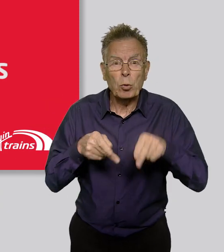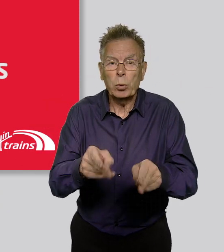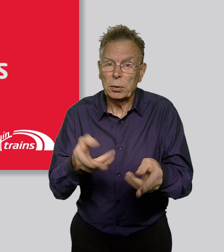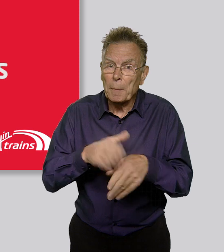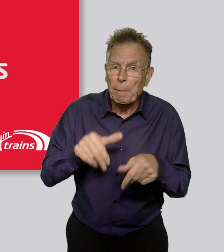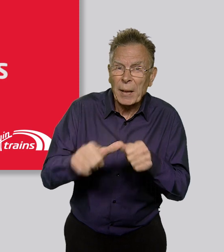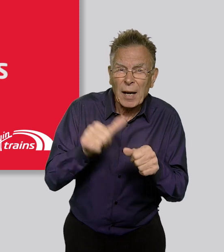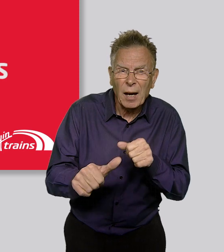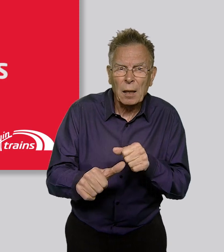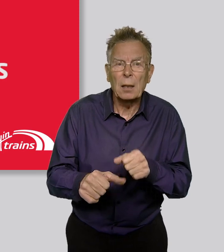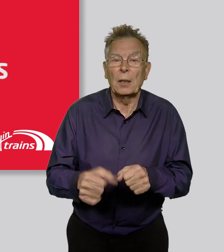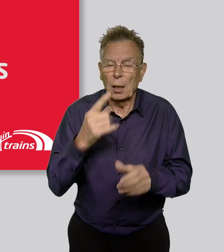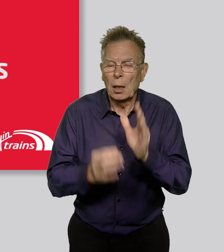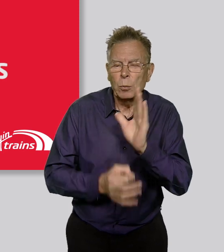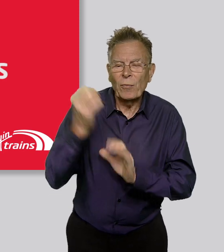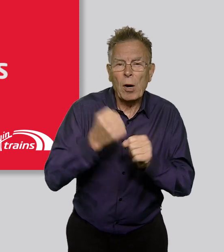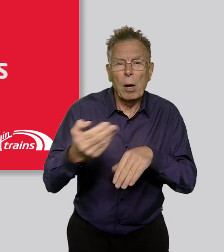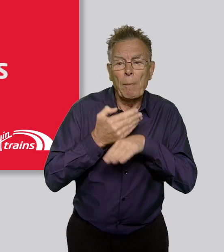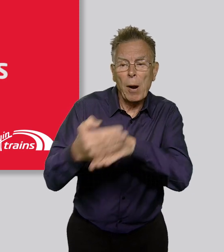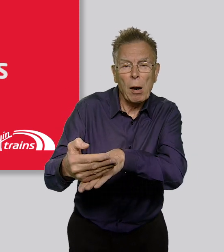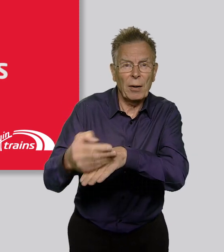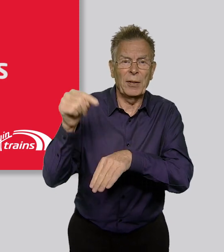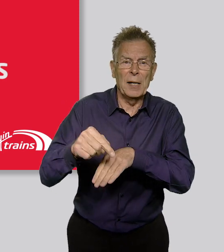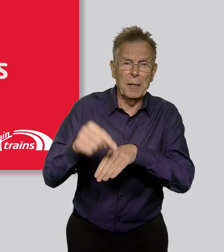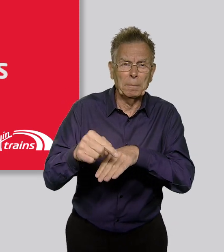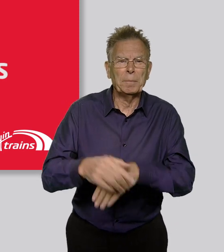surfacing and an improved layout for the long-stay car park.